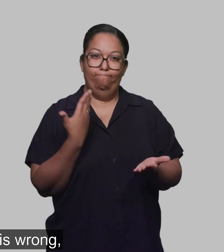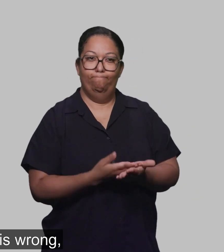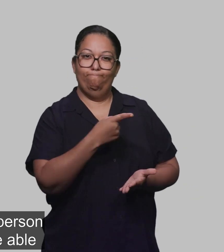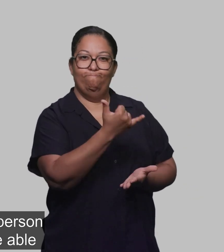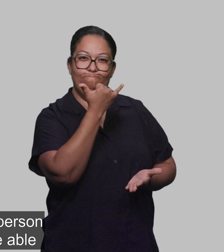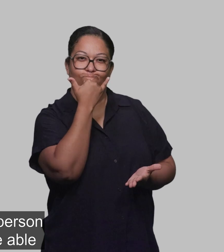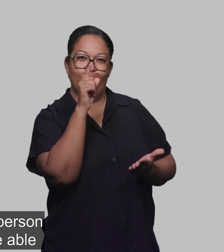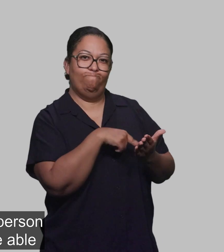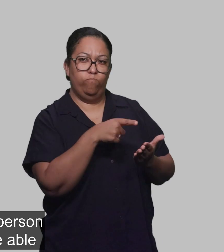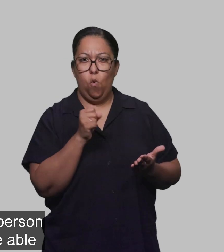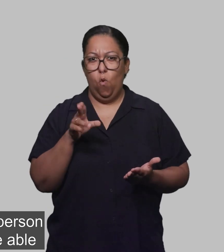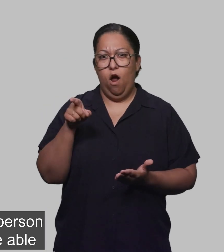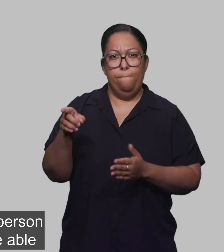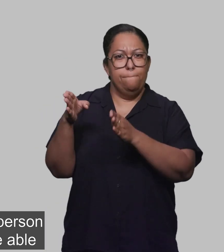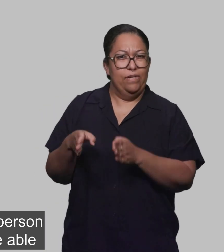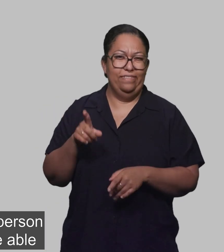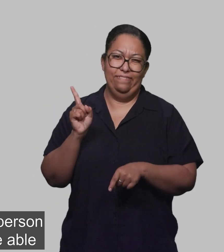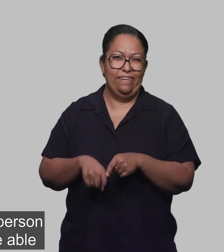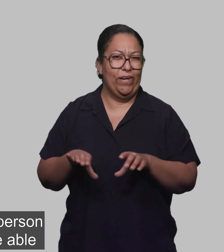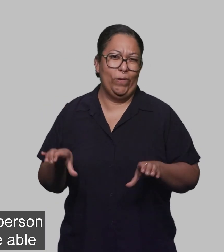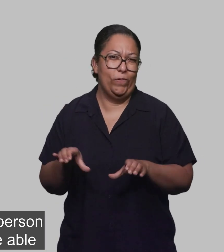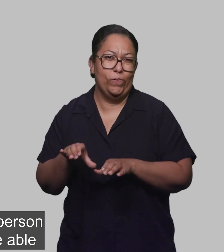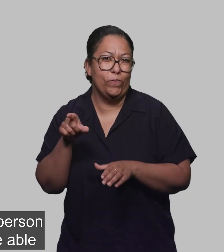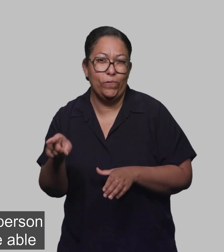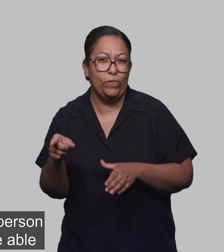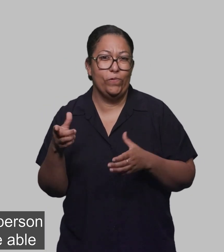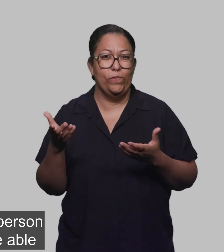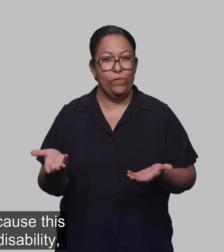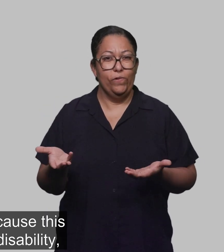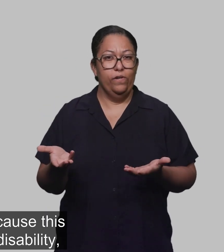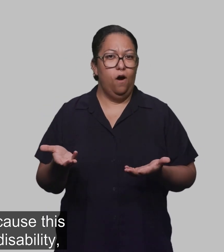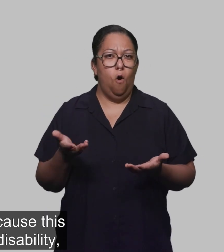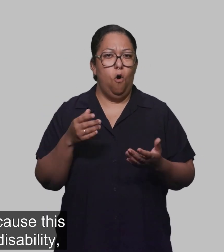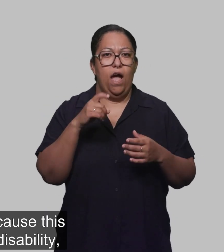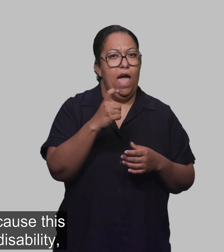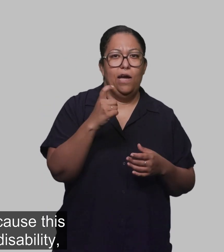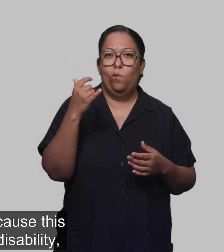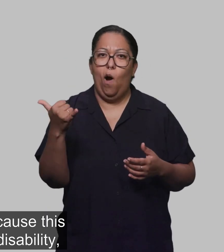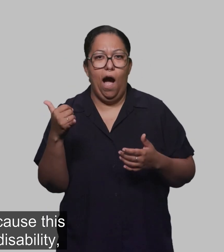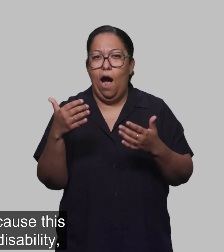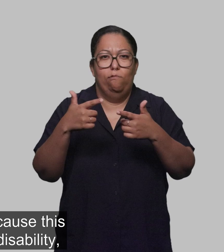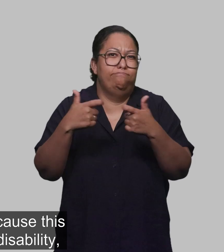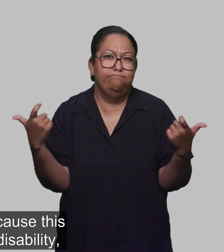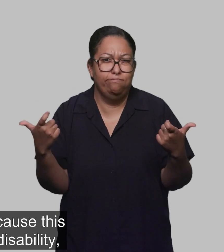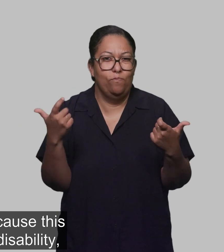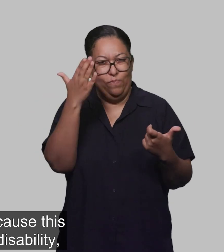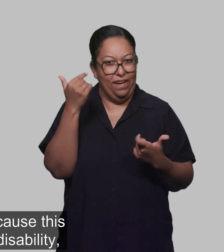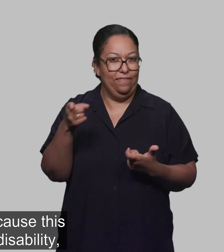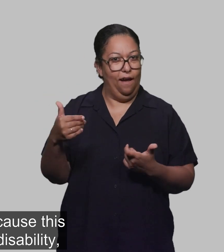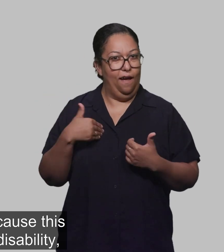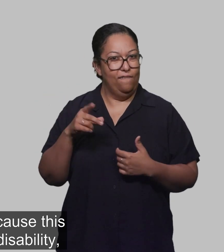wrong or that this person may not be able to do X or Y because this person